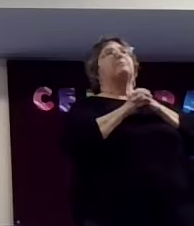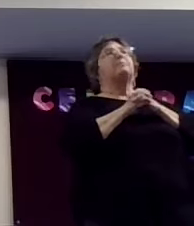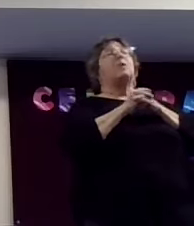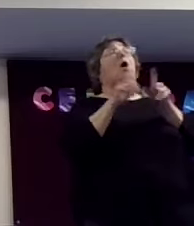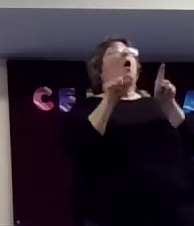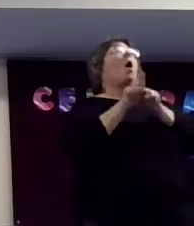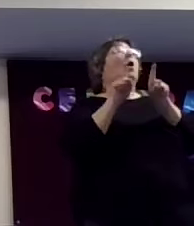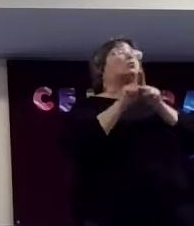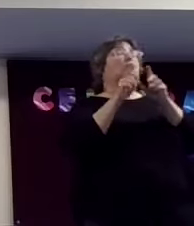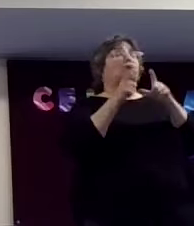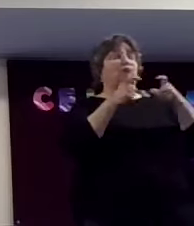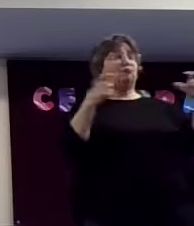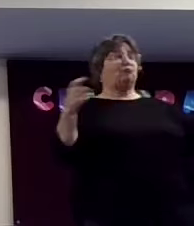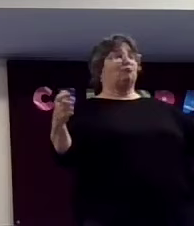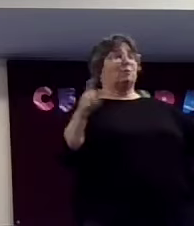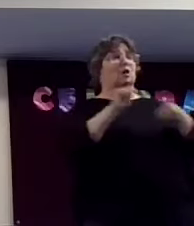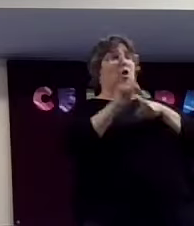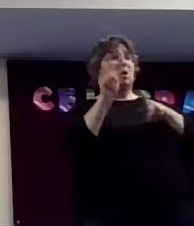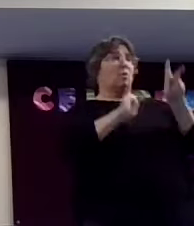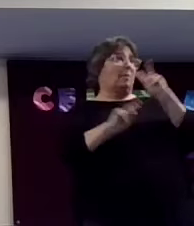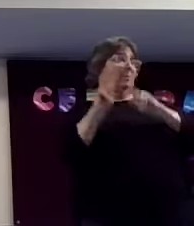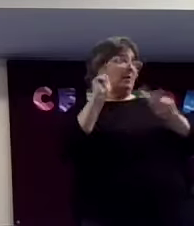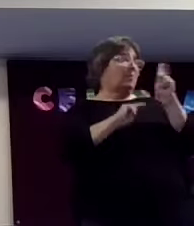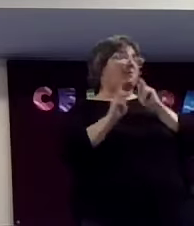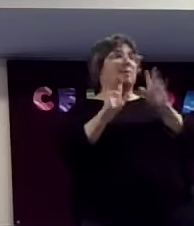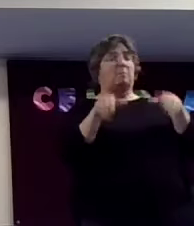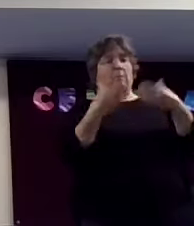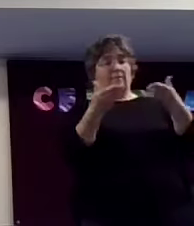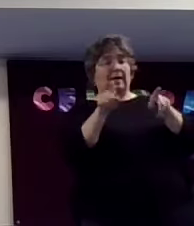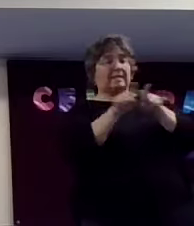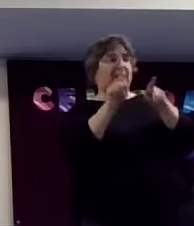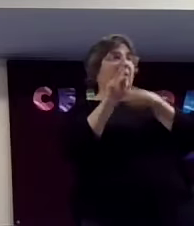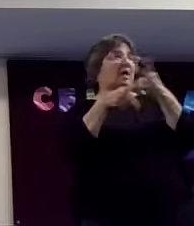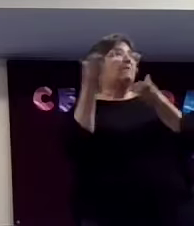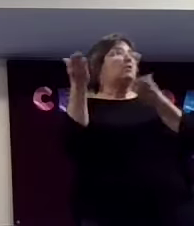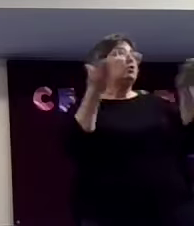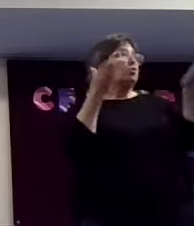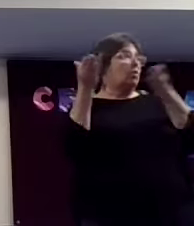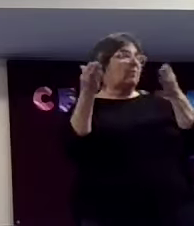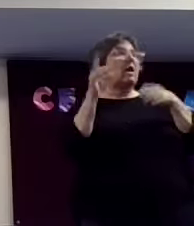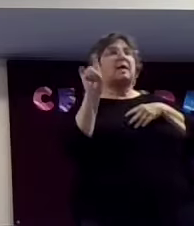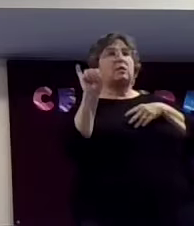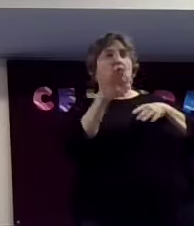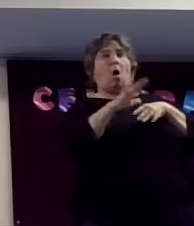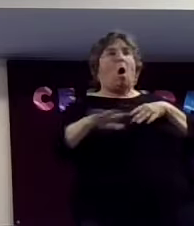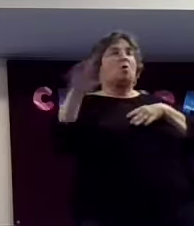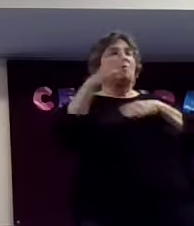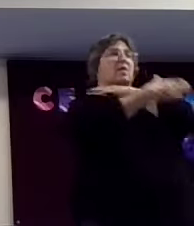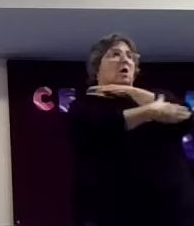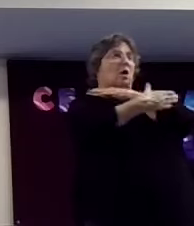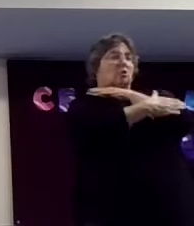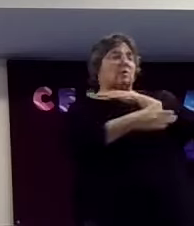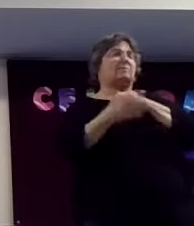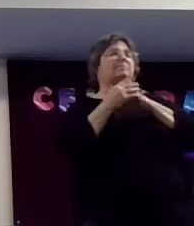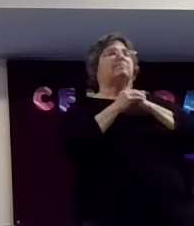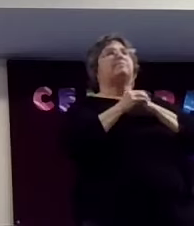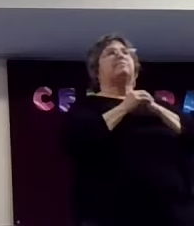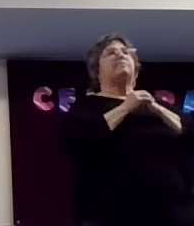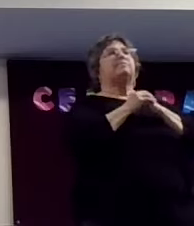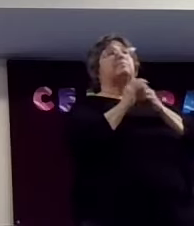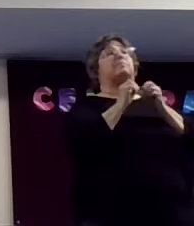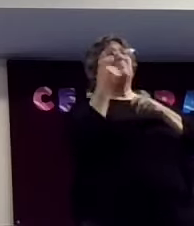They have also grown. They now train people to provide the same sort of services that they do across the country.